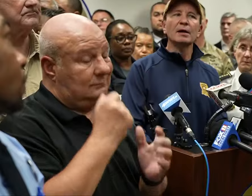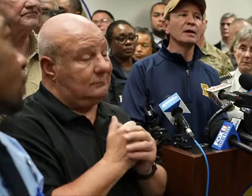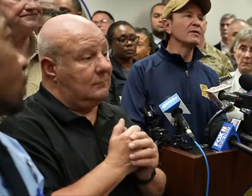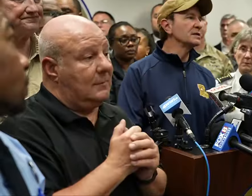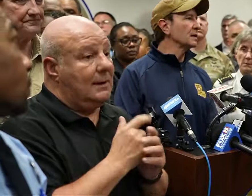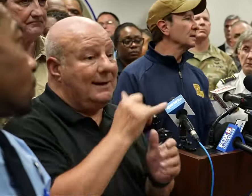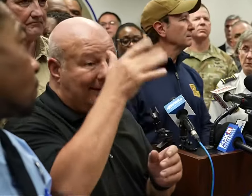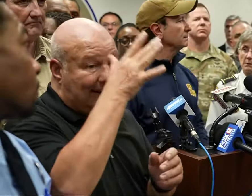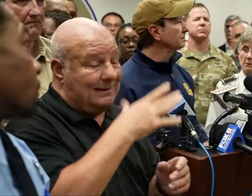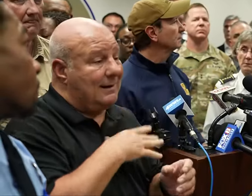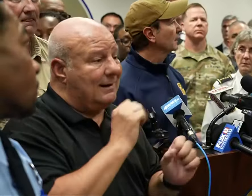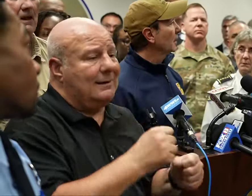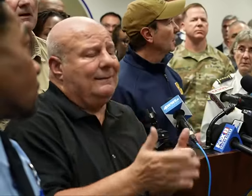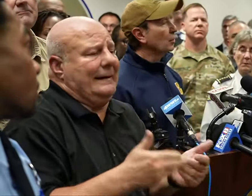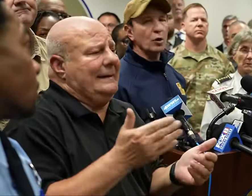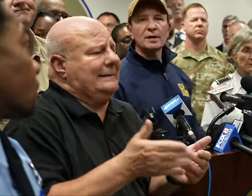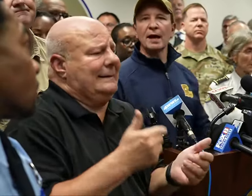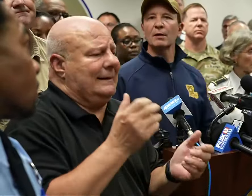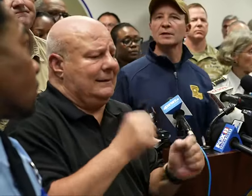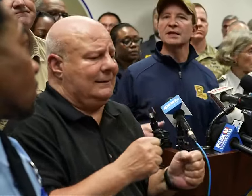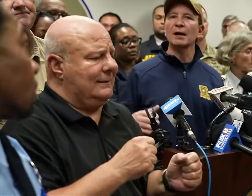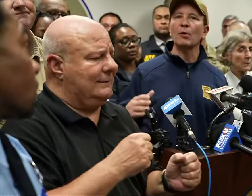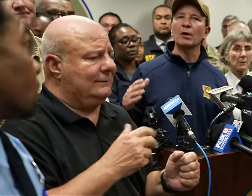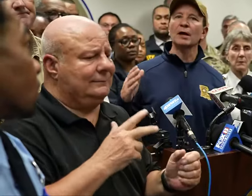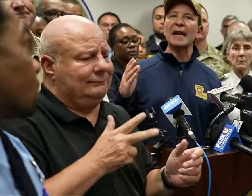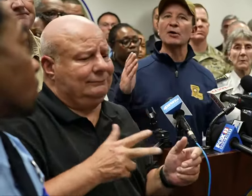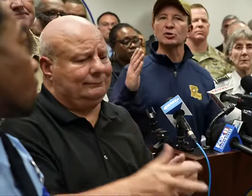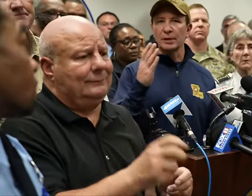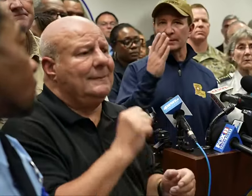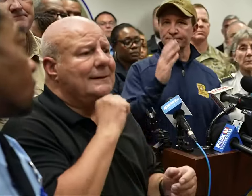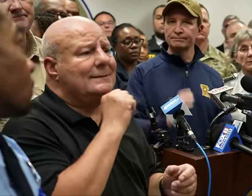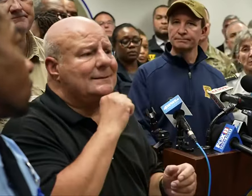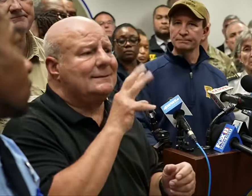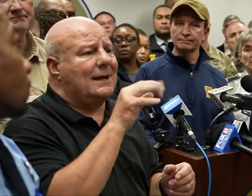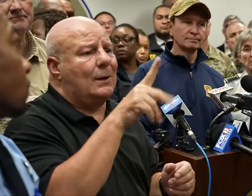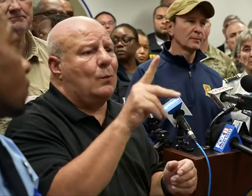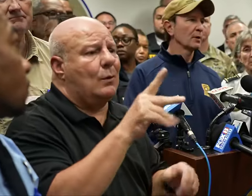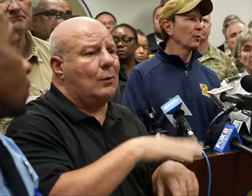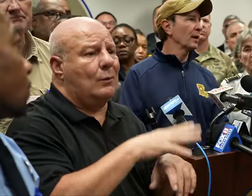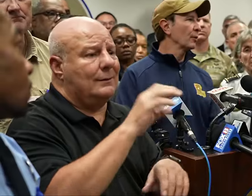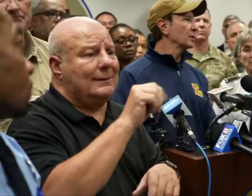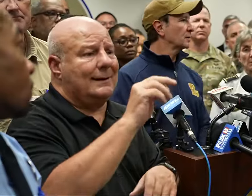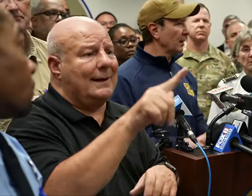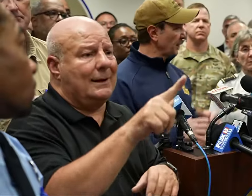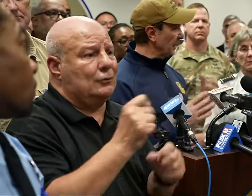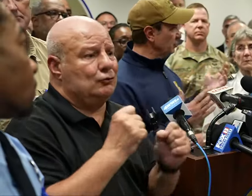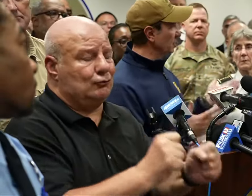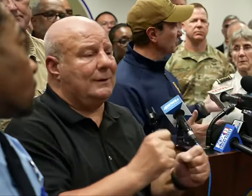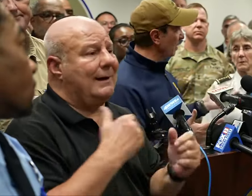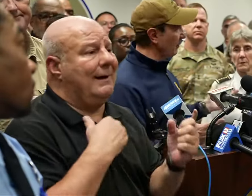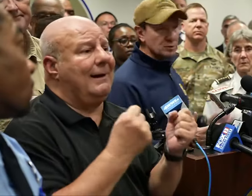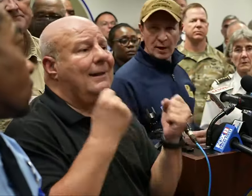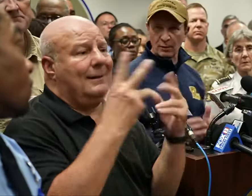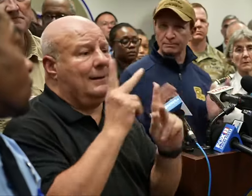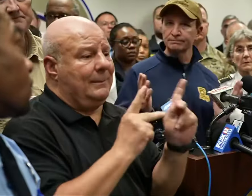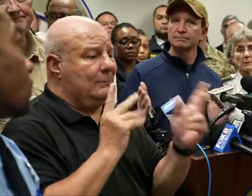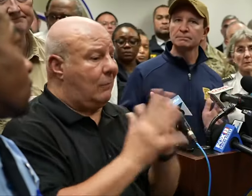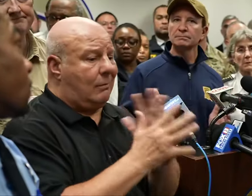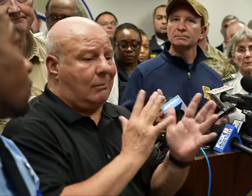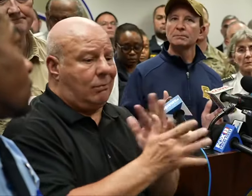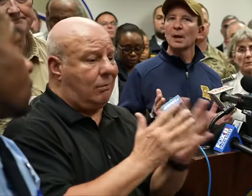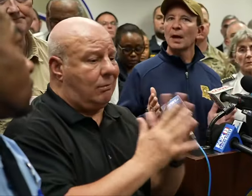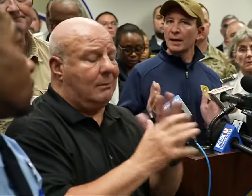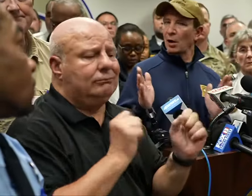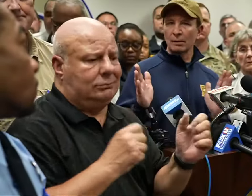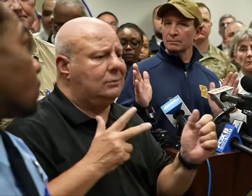that guy could have easily gone down the sidewalk of Canal Street, where there were a ton of pedestrians on there as well.